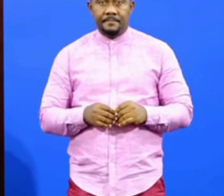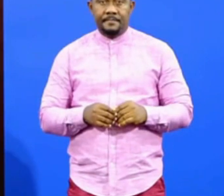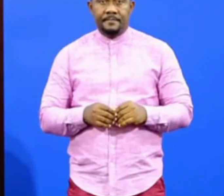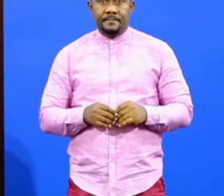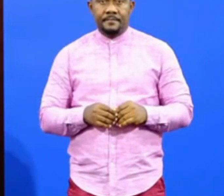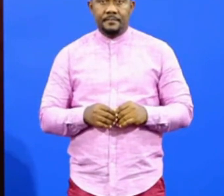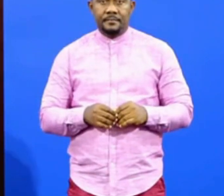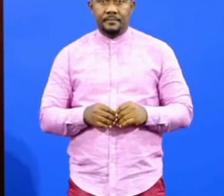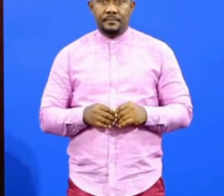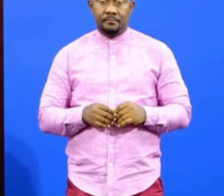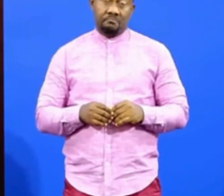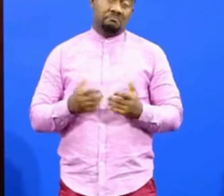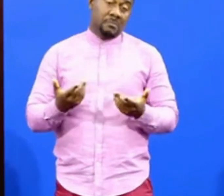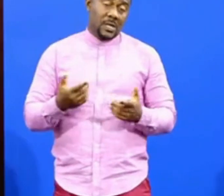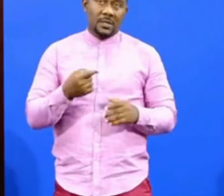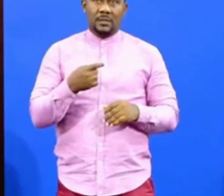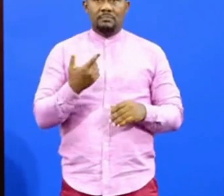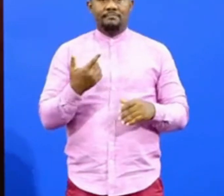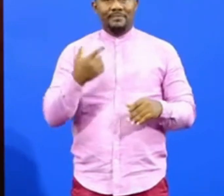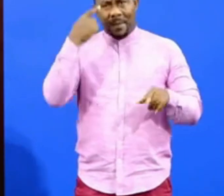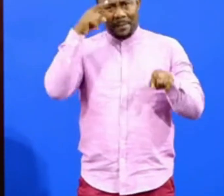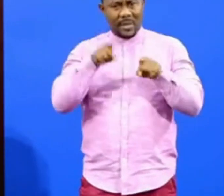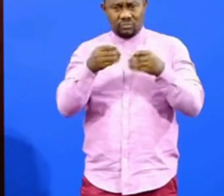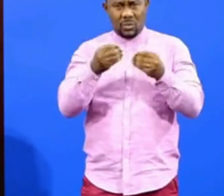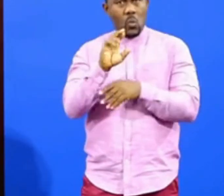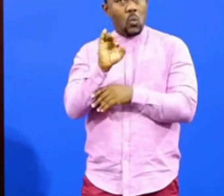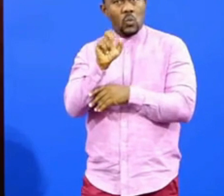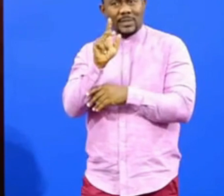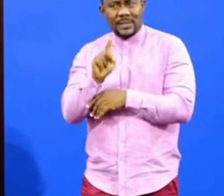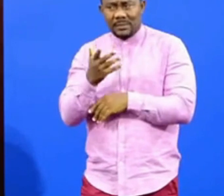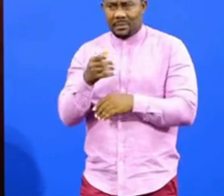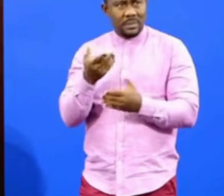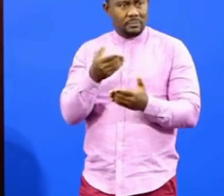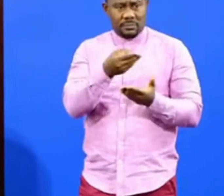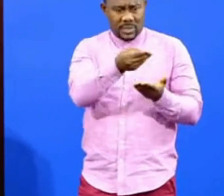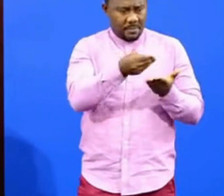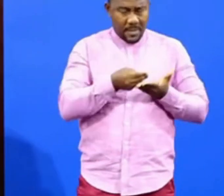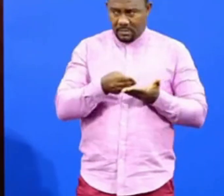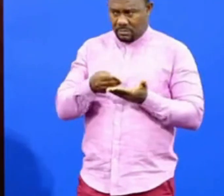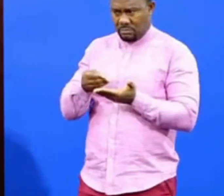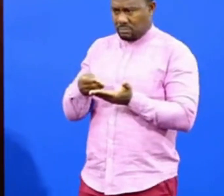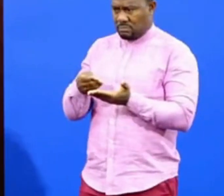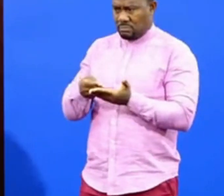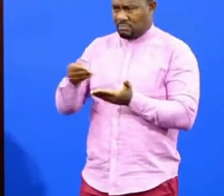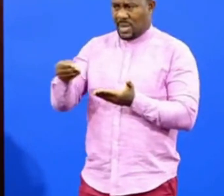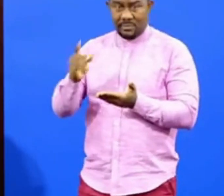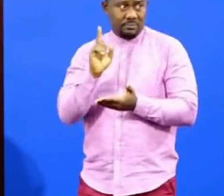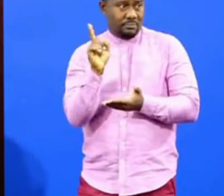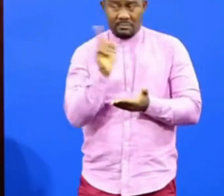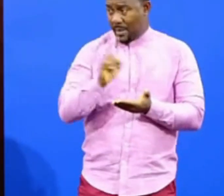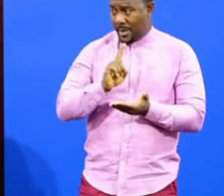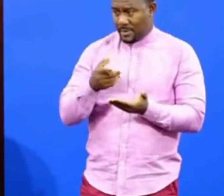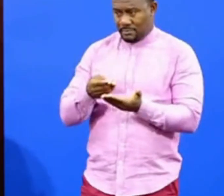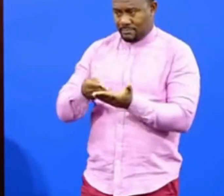also away from contract risk to bringing integrity into the market. So here, because we're a rules-based organization, every